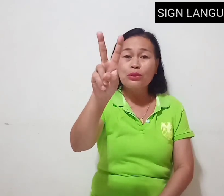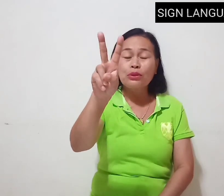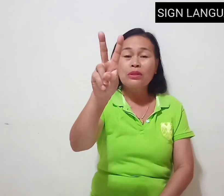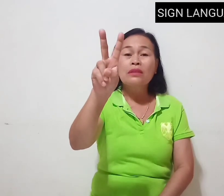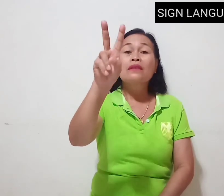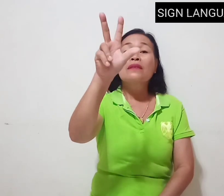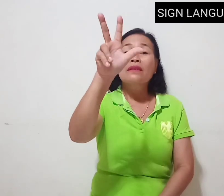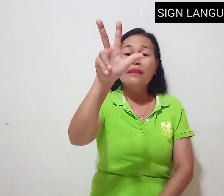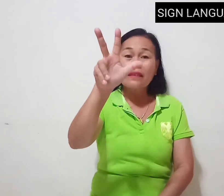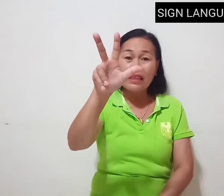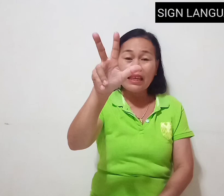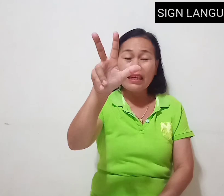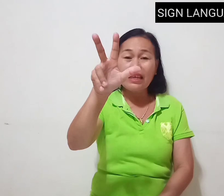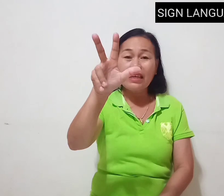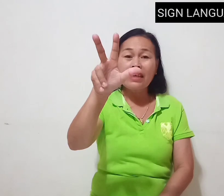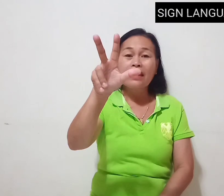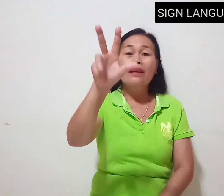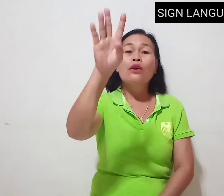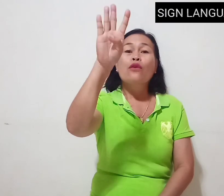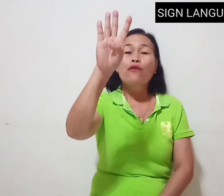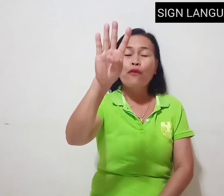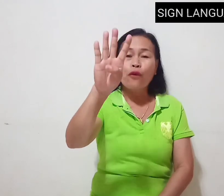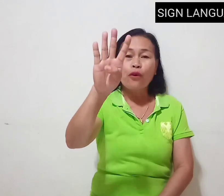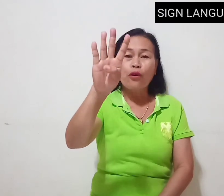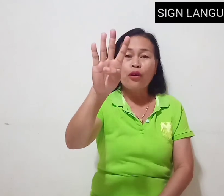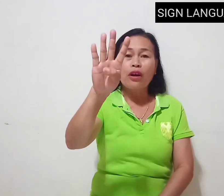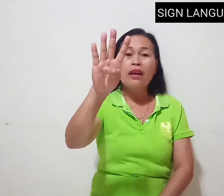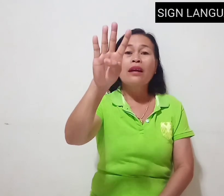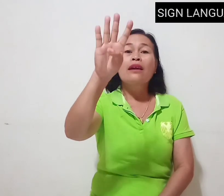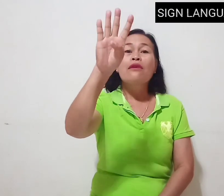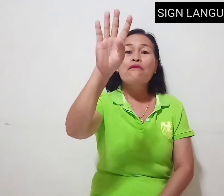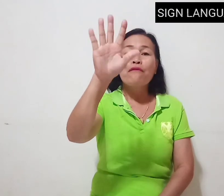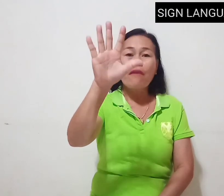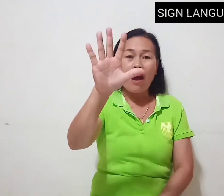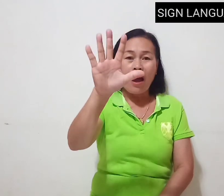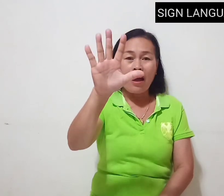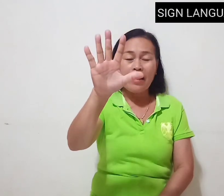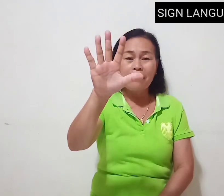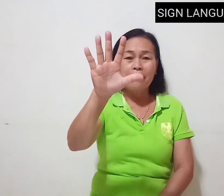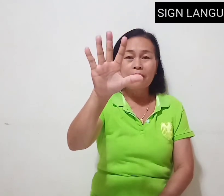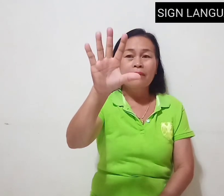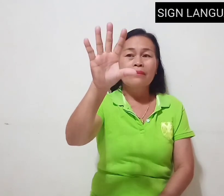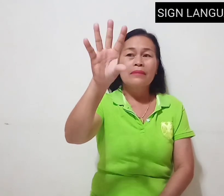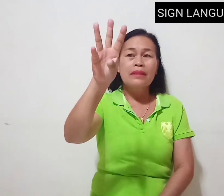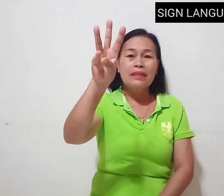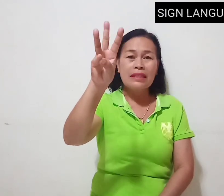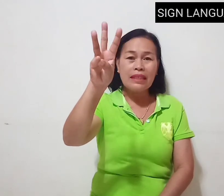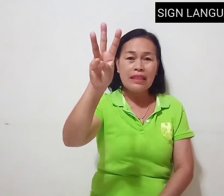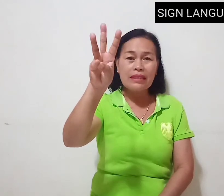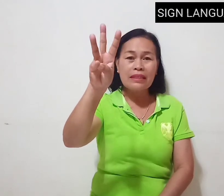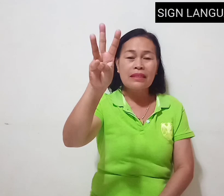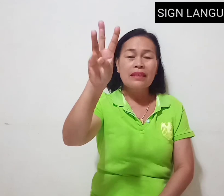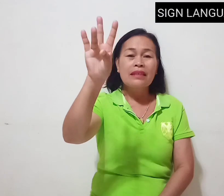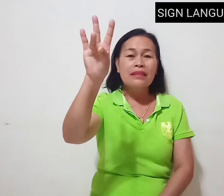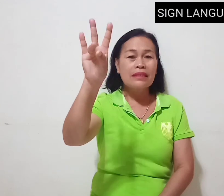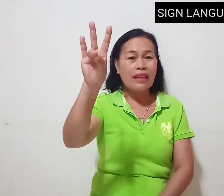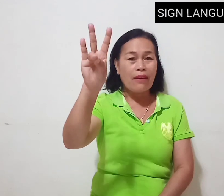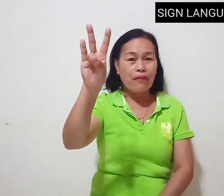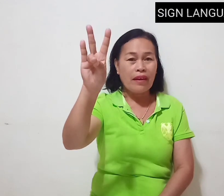2, 3, 4, 5, 6,